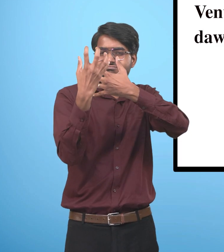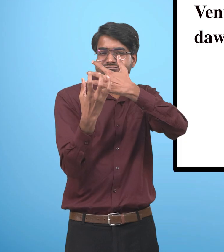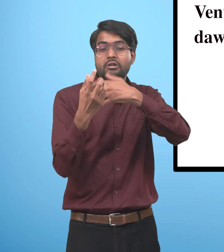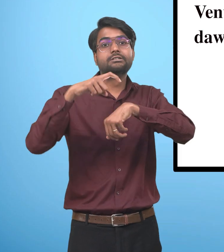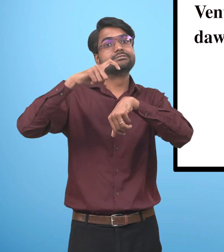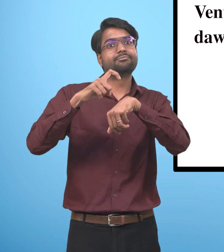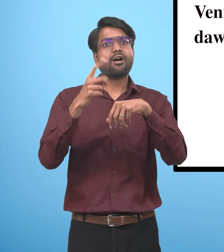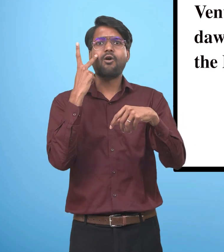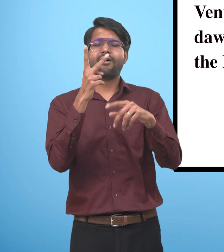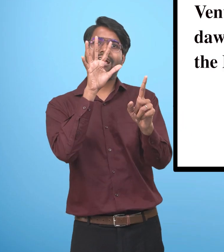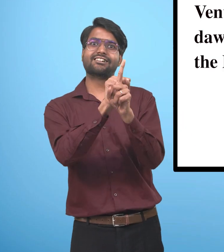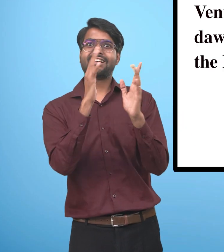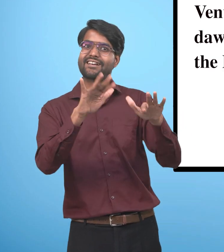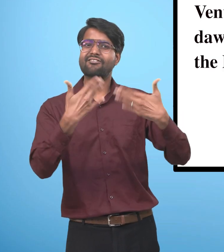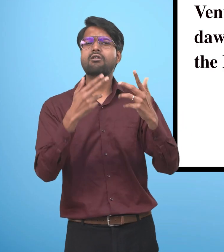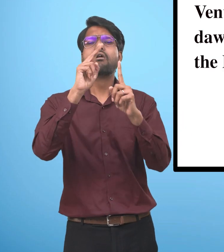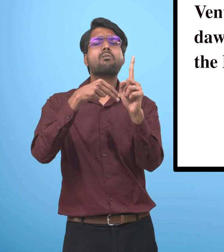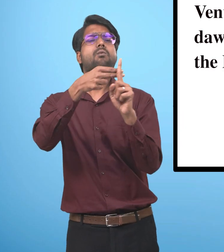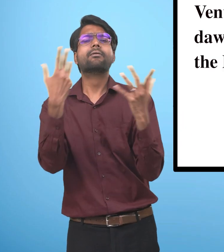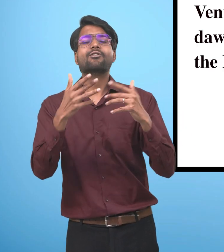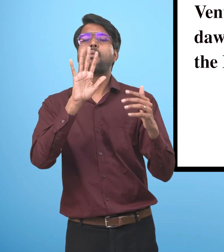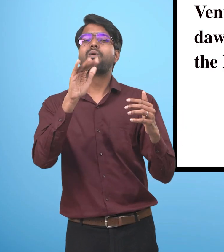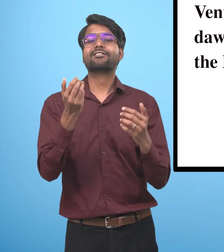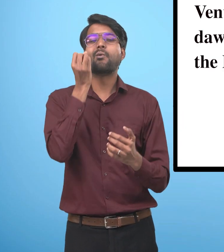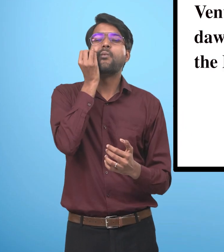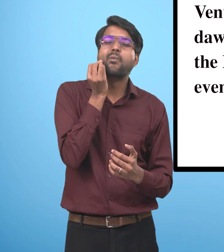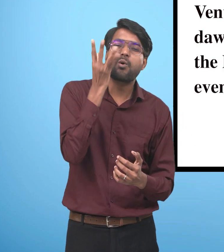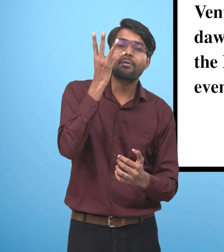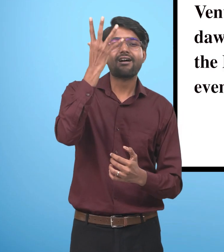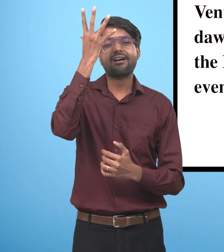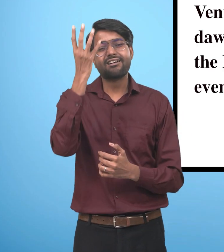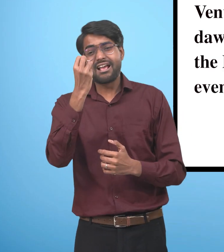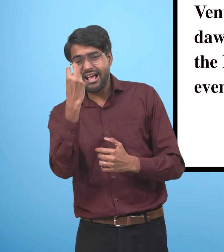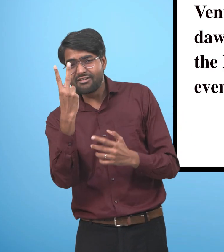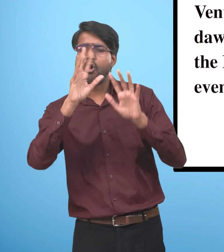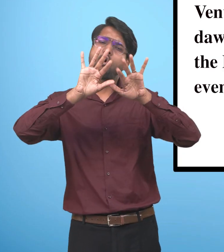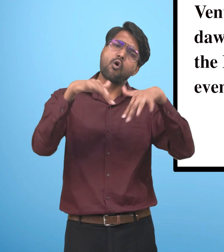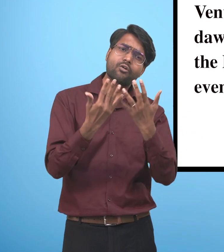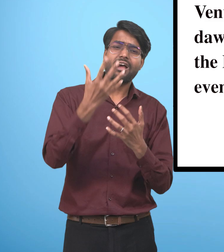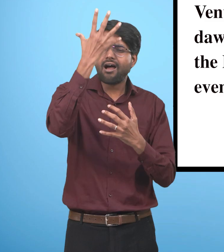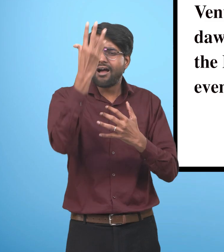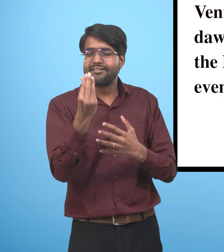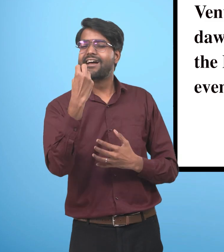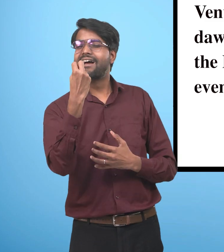is commonly called the morning star or the evening star, even though it is not a star.